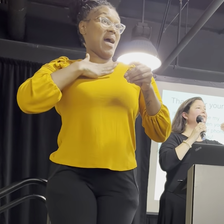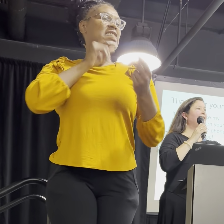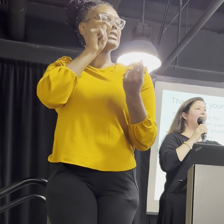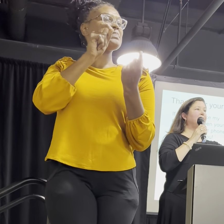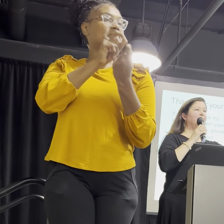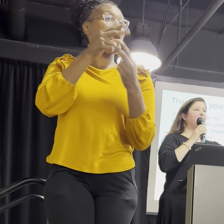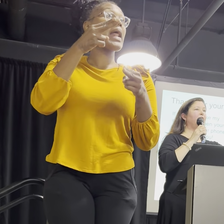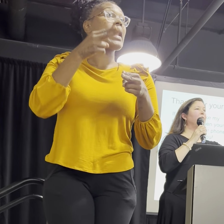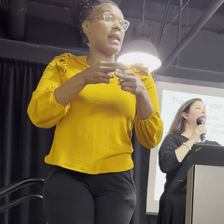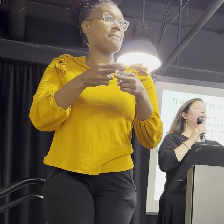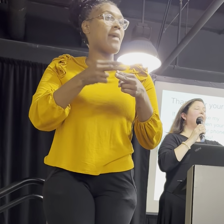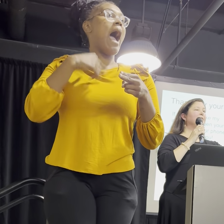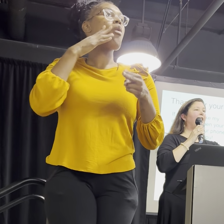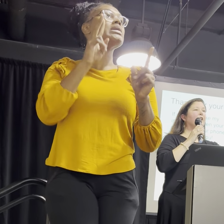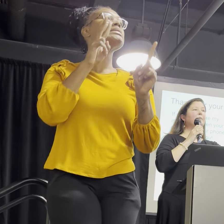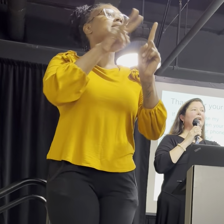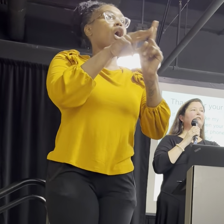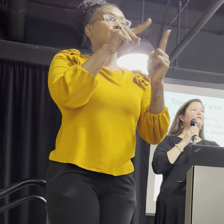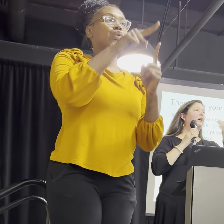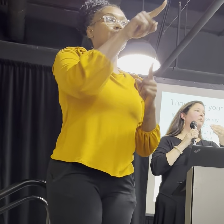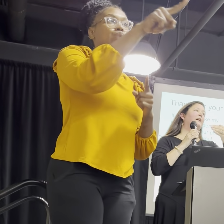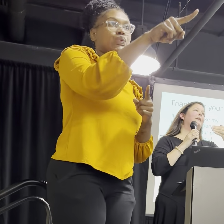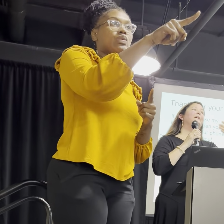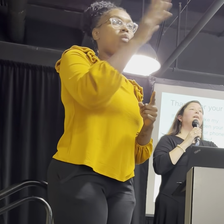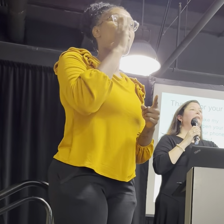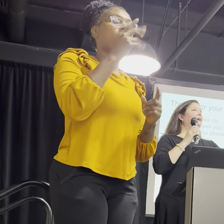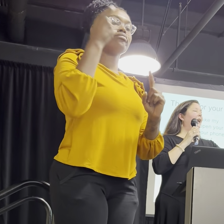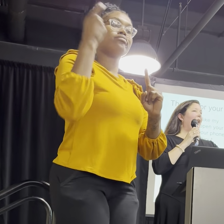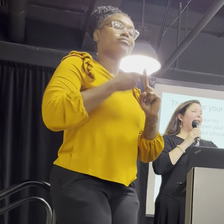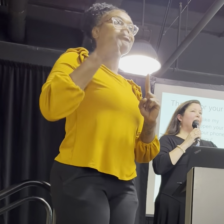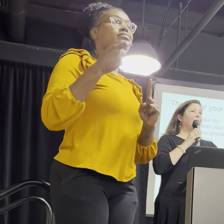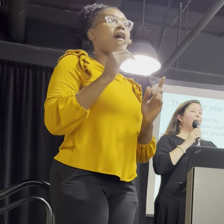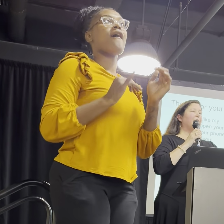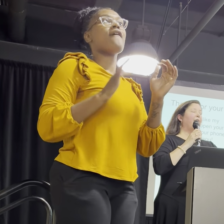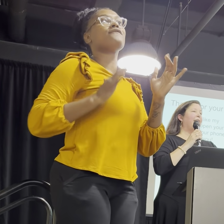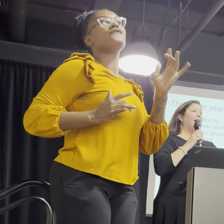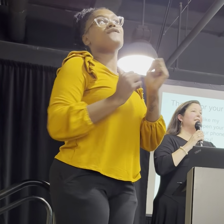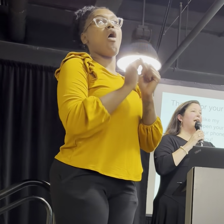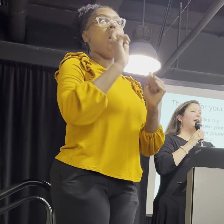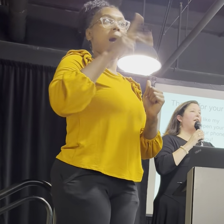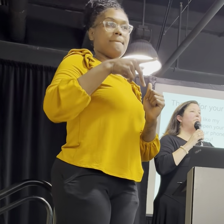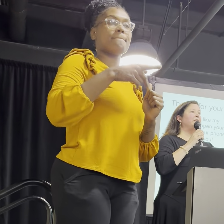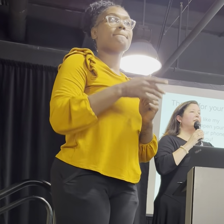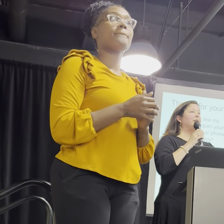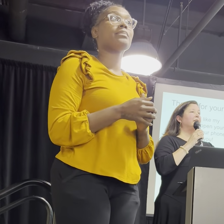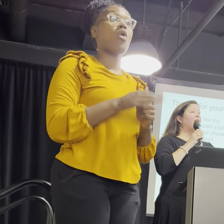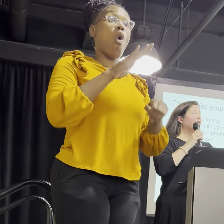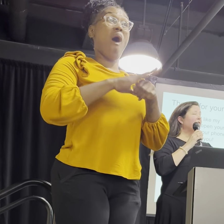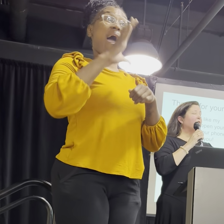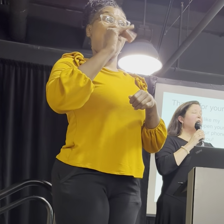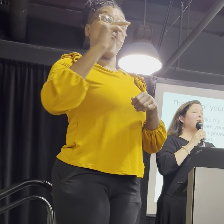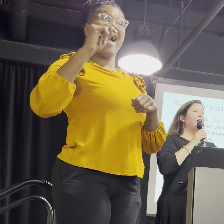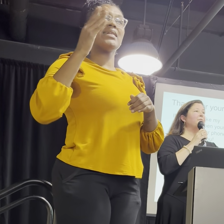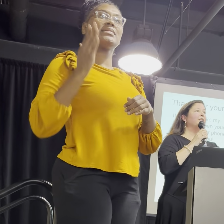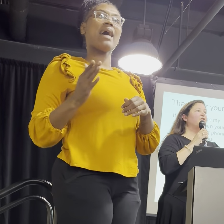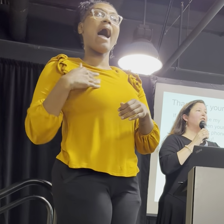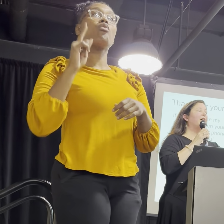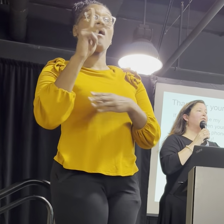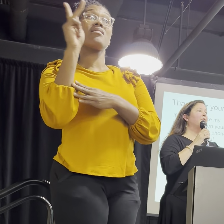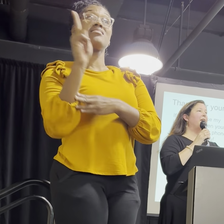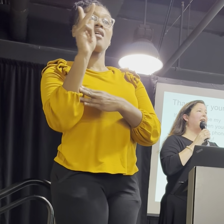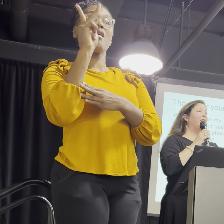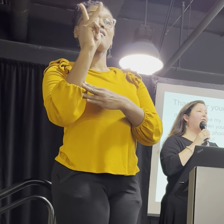be assigned to you. Has automatic follow-up. On the CAT side, I've been to Knoxville 2 times this